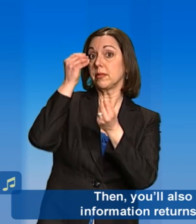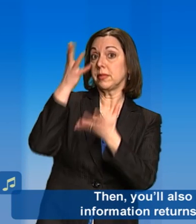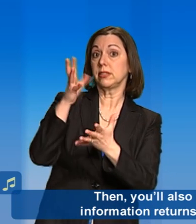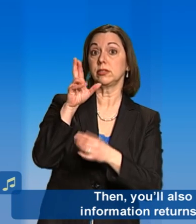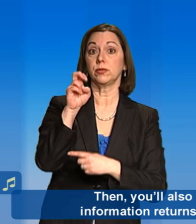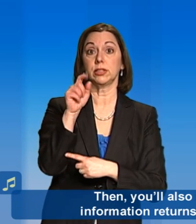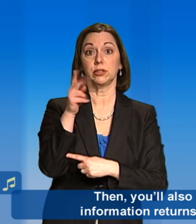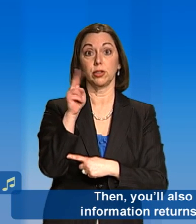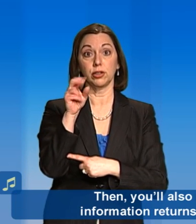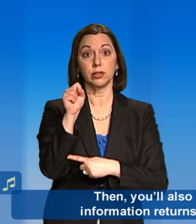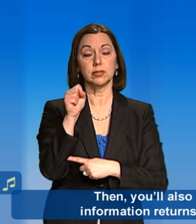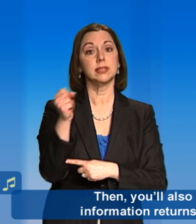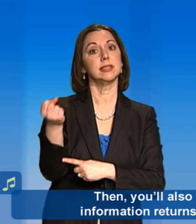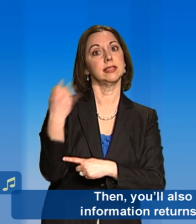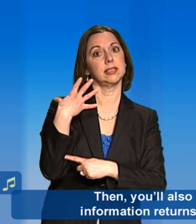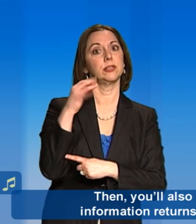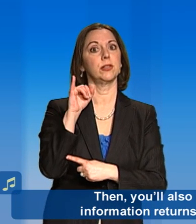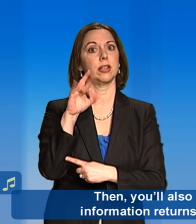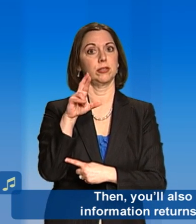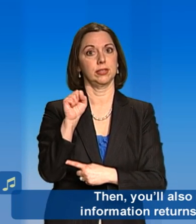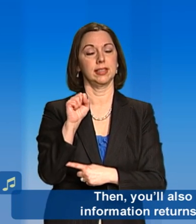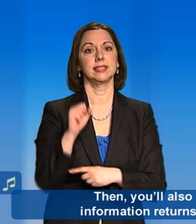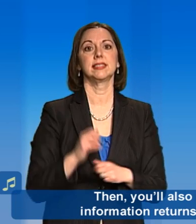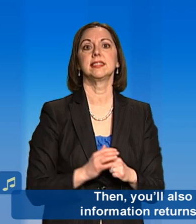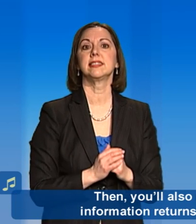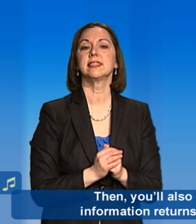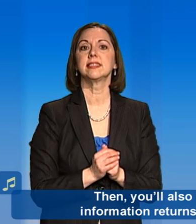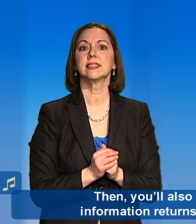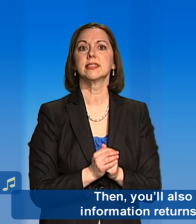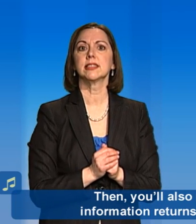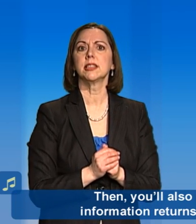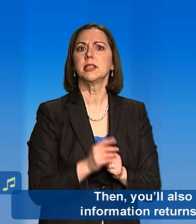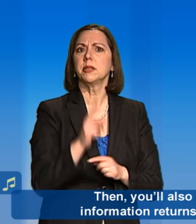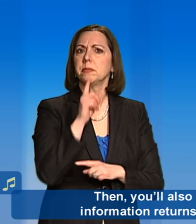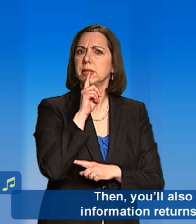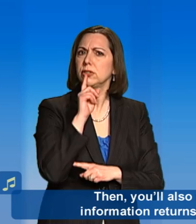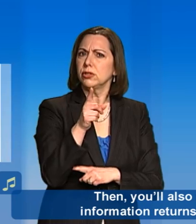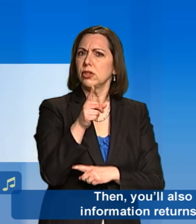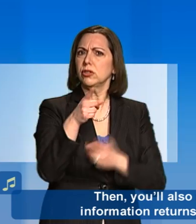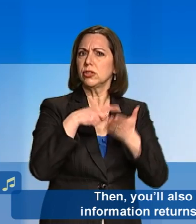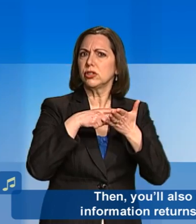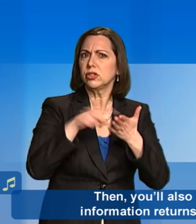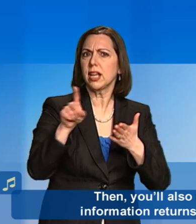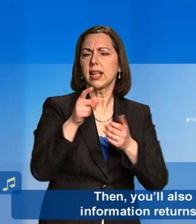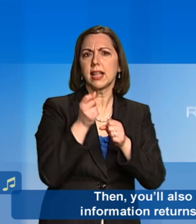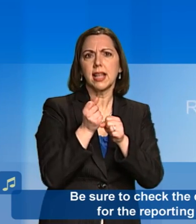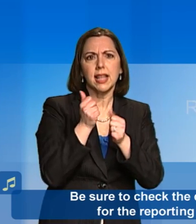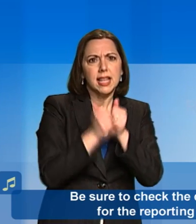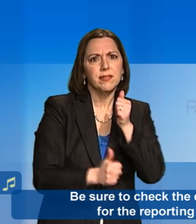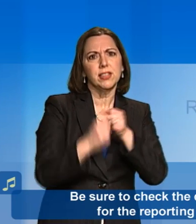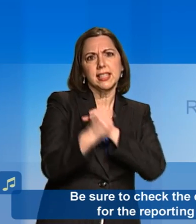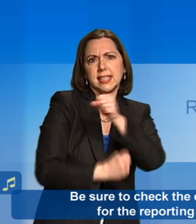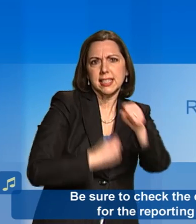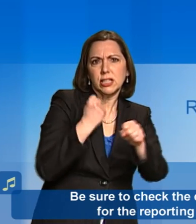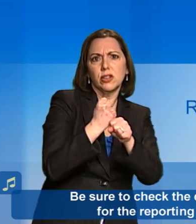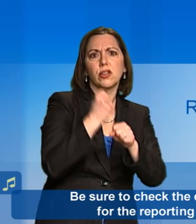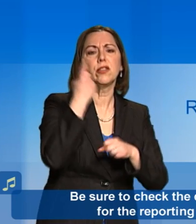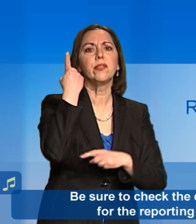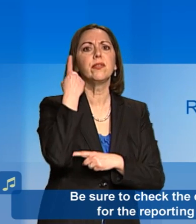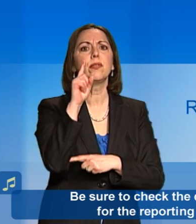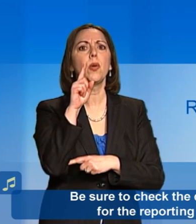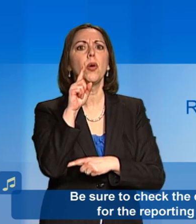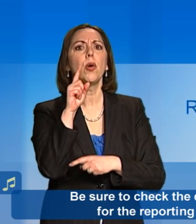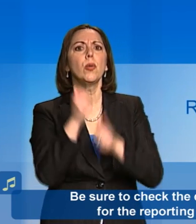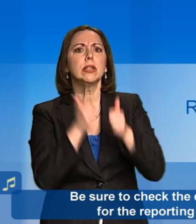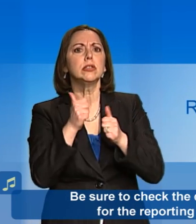Then, you'll also need to file information returns with the IRS. Be sure to check the dates